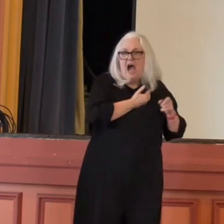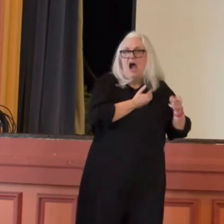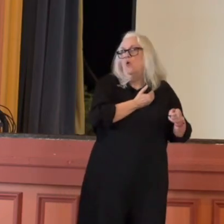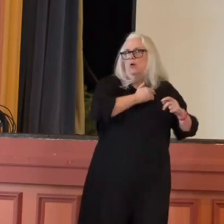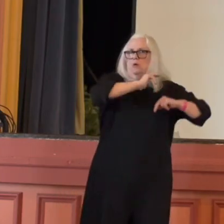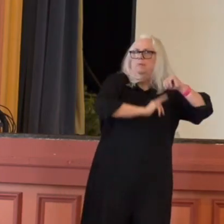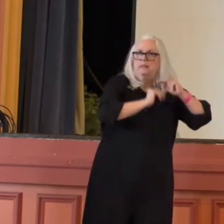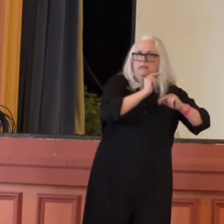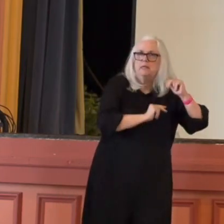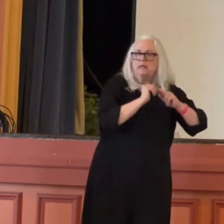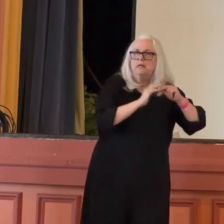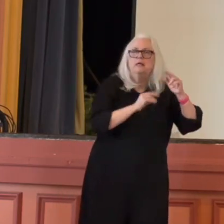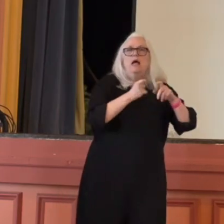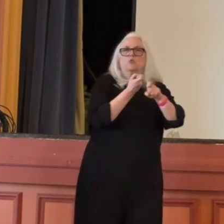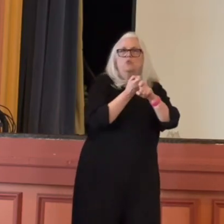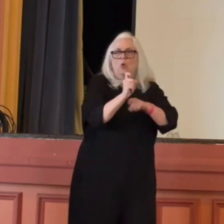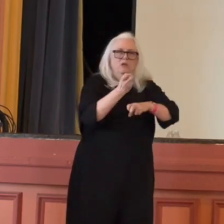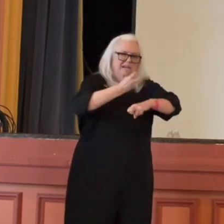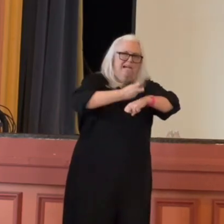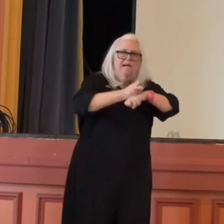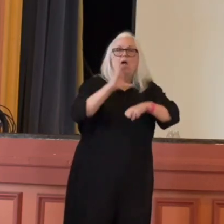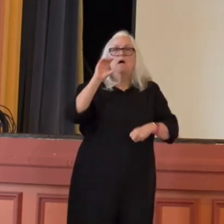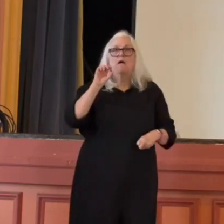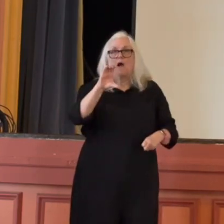the iron products.